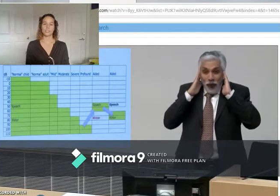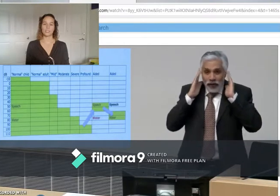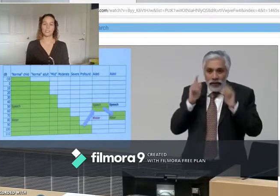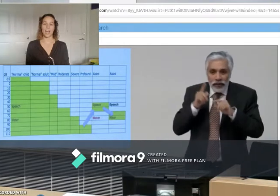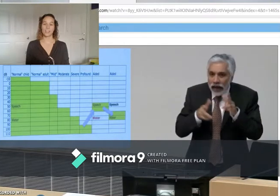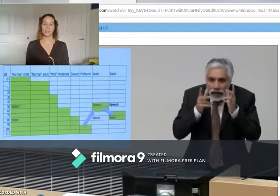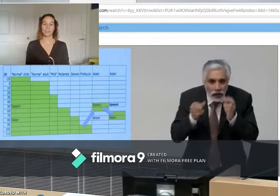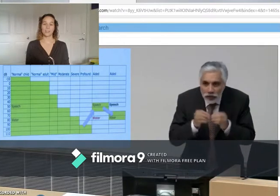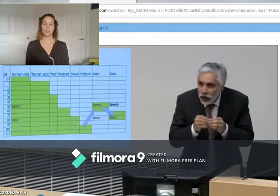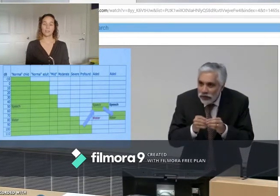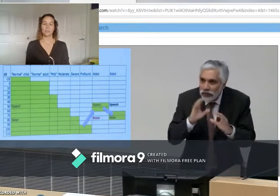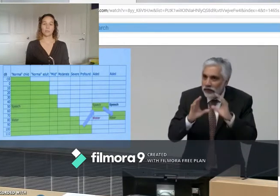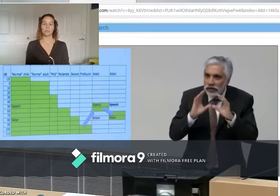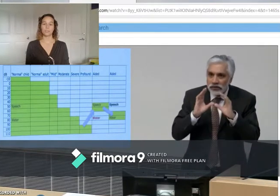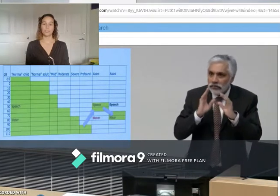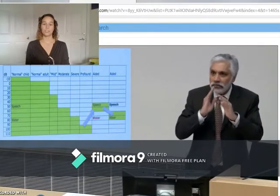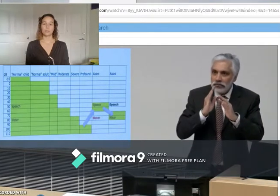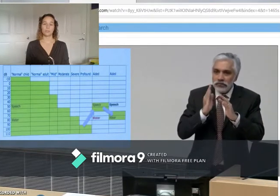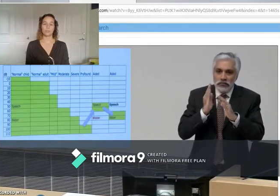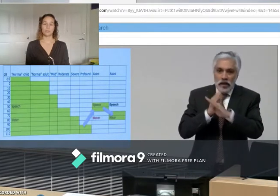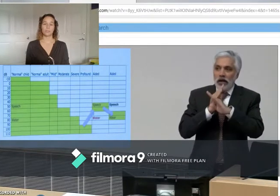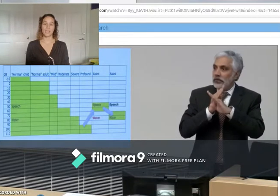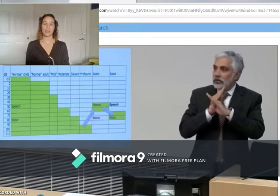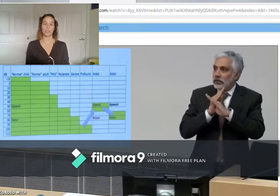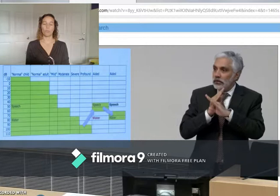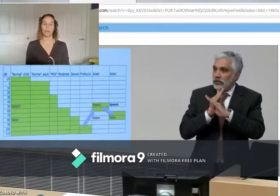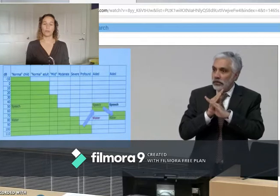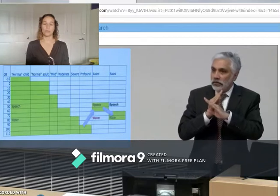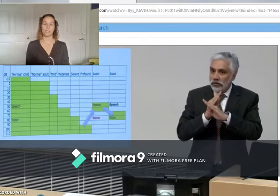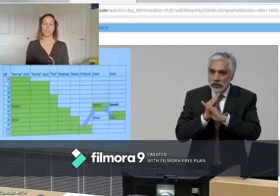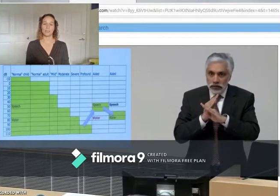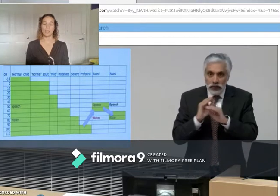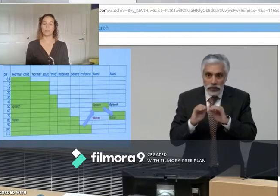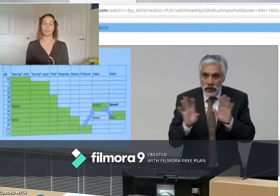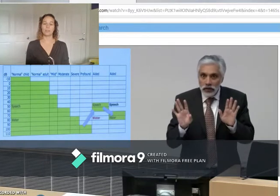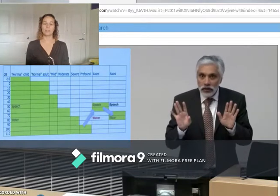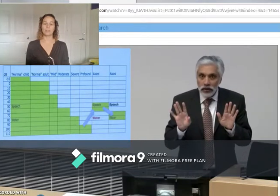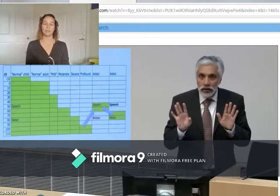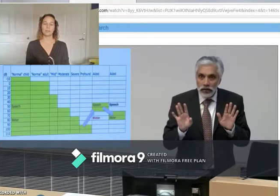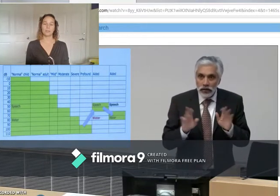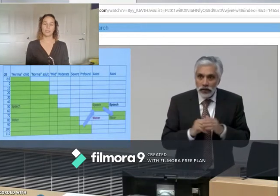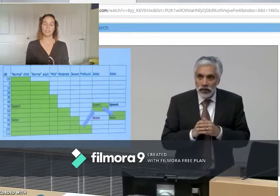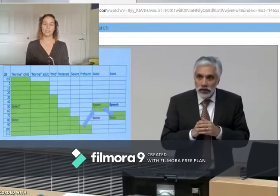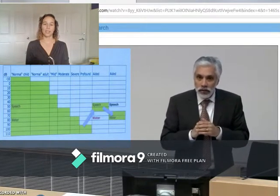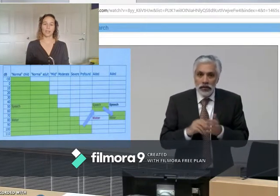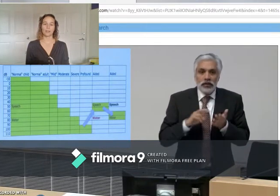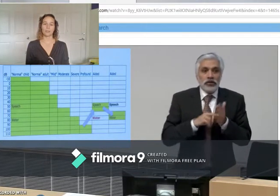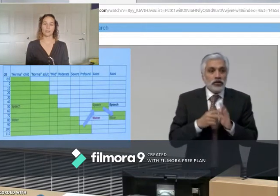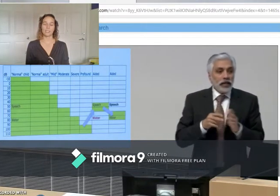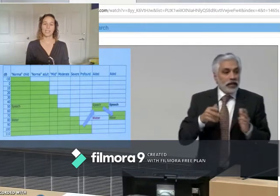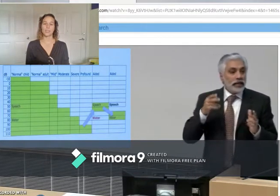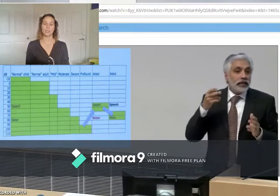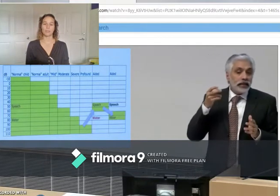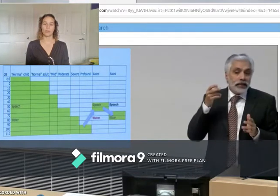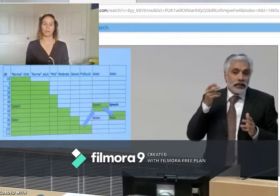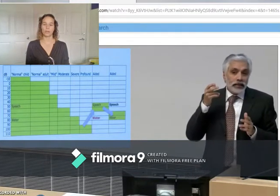When it was adjusted higher, the vocal range was toned down and the water became loud. Communication there